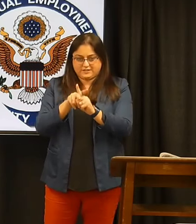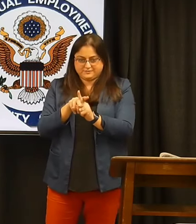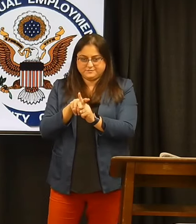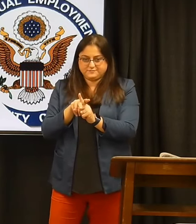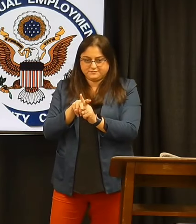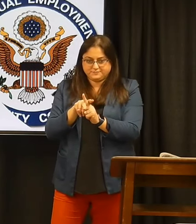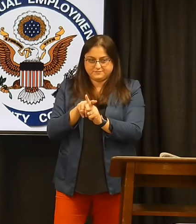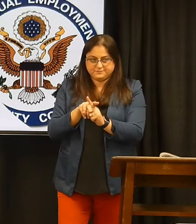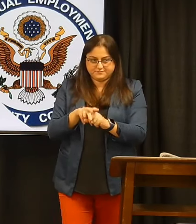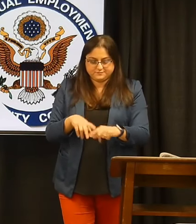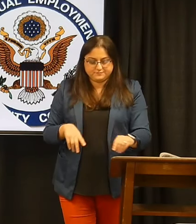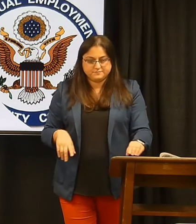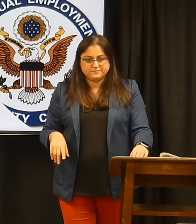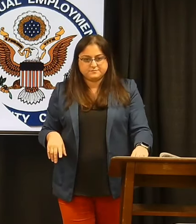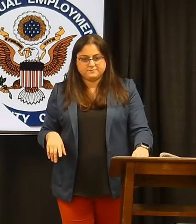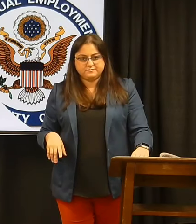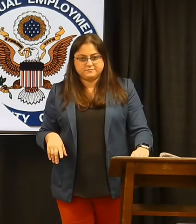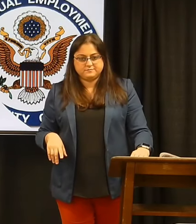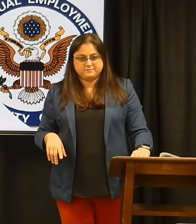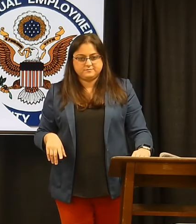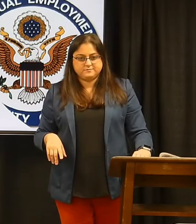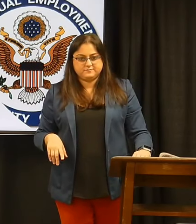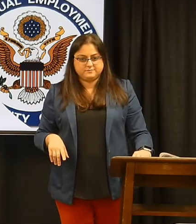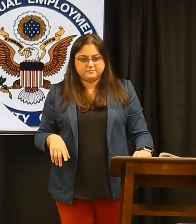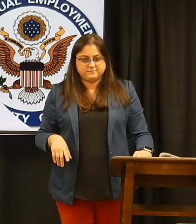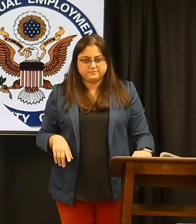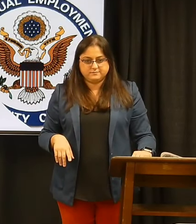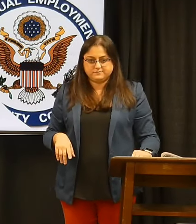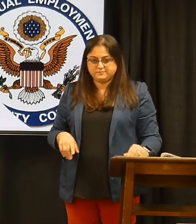meet before you actually are covered under that law.